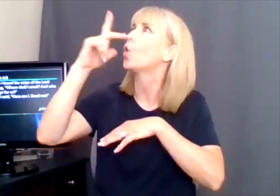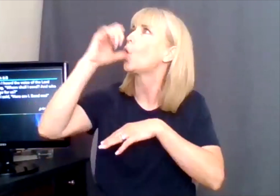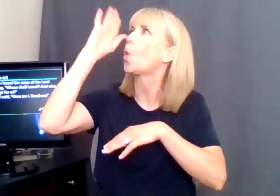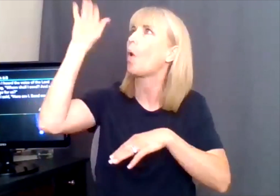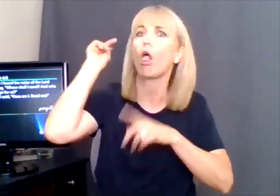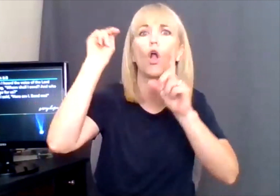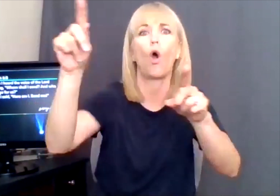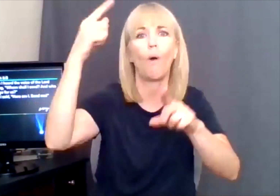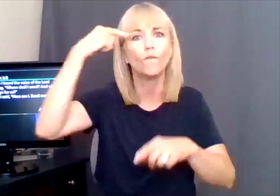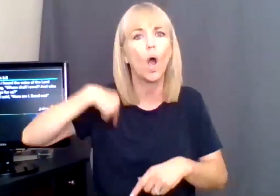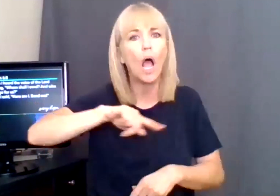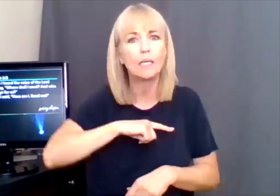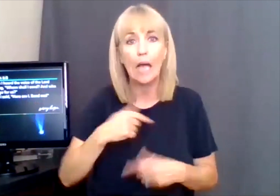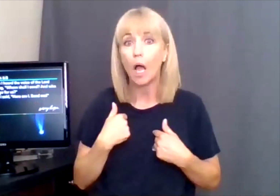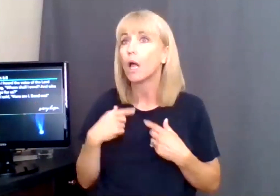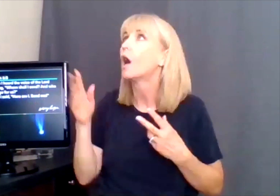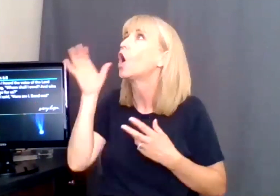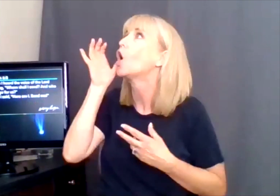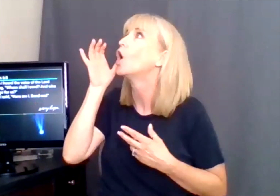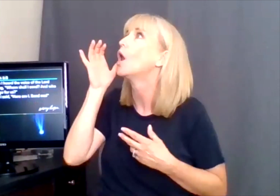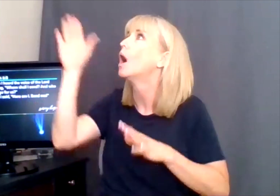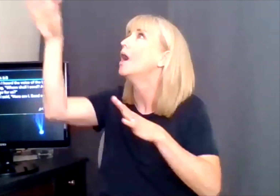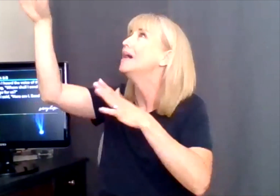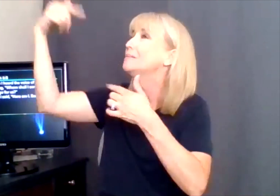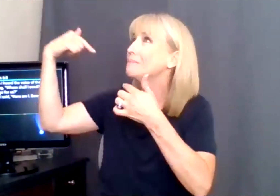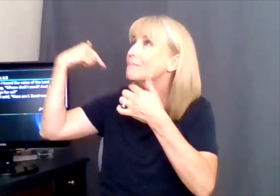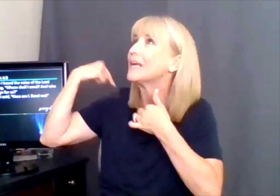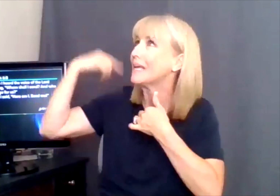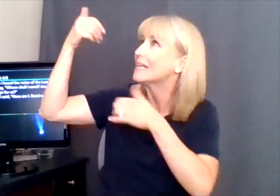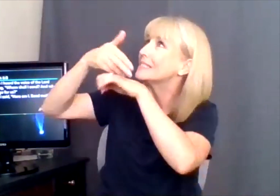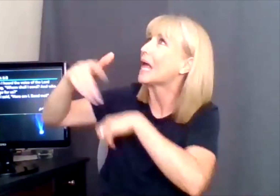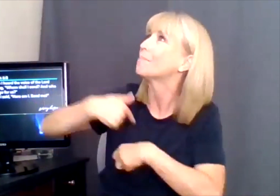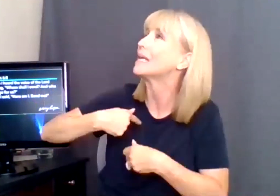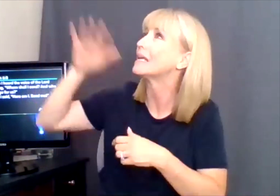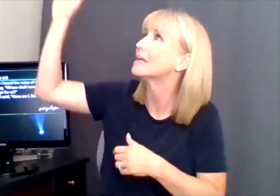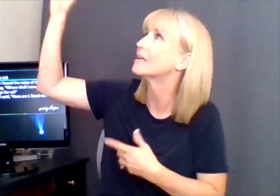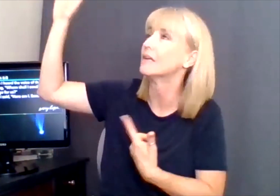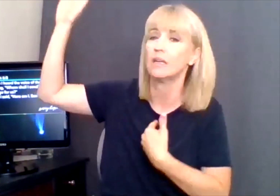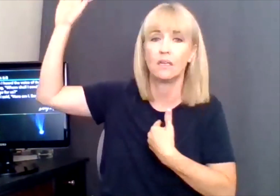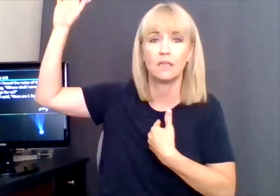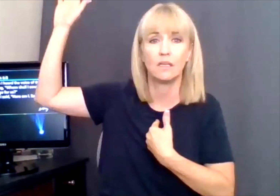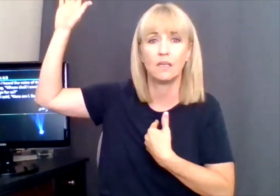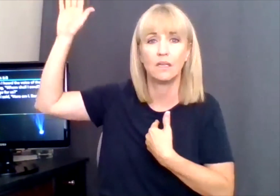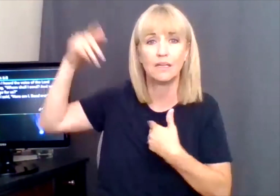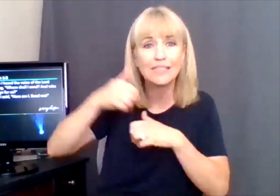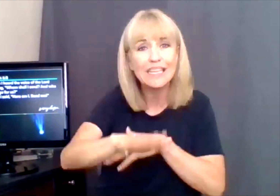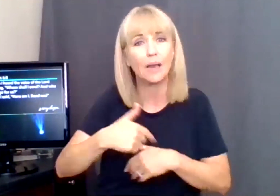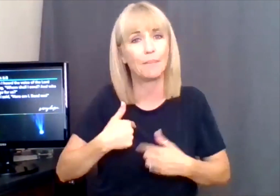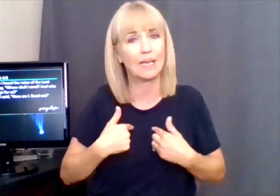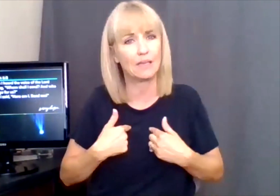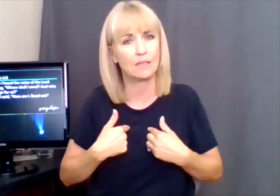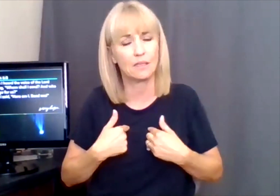us? And I said, here am I, send me. So in the year that